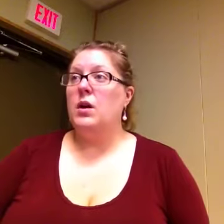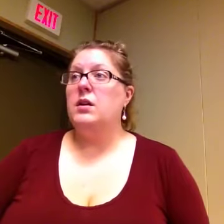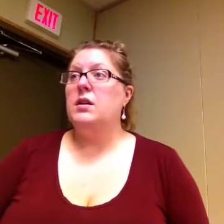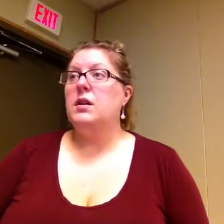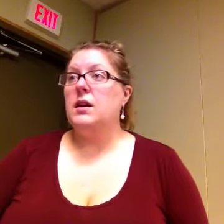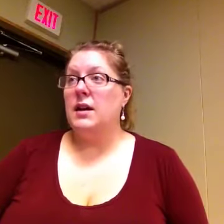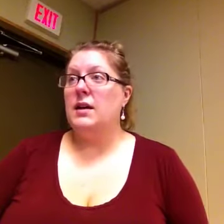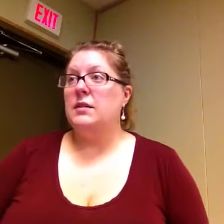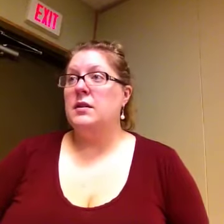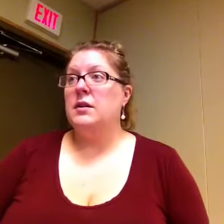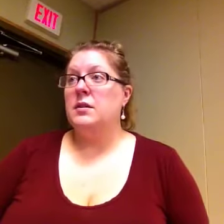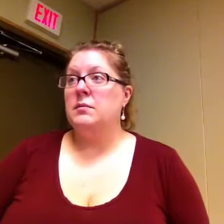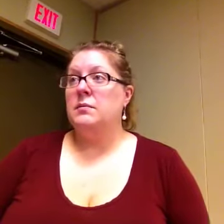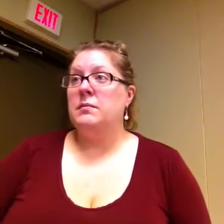1 and